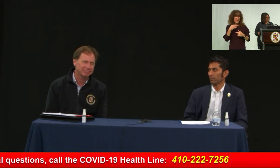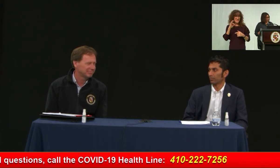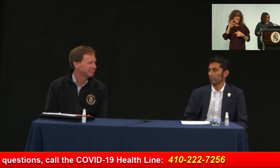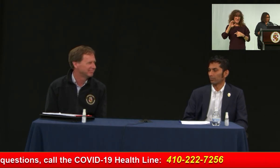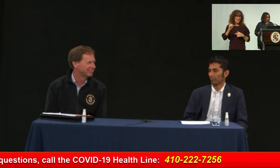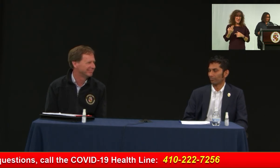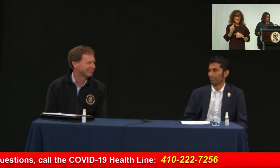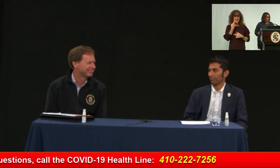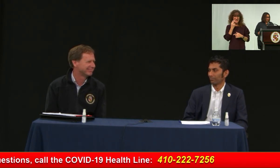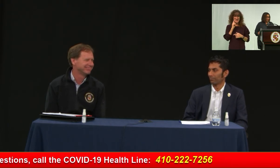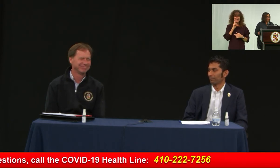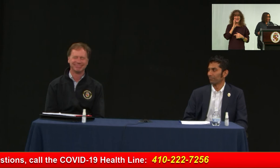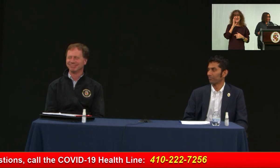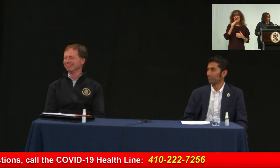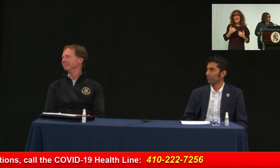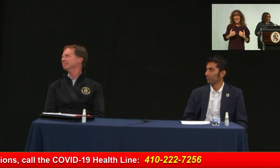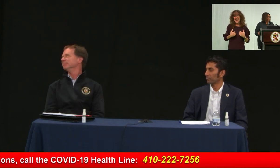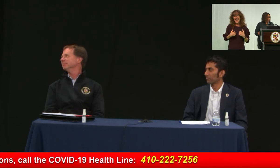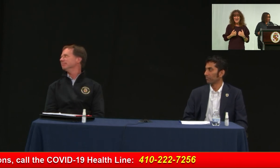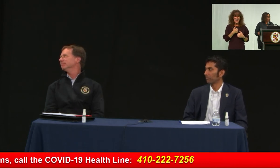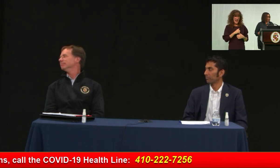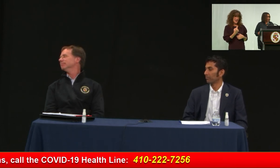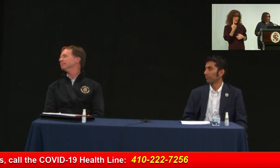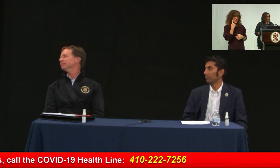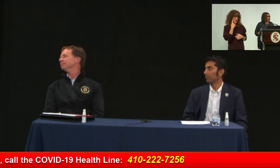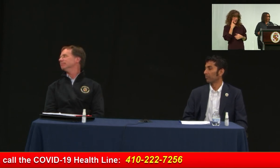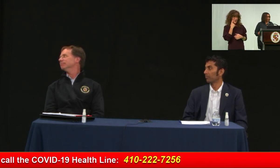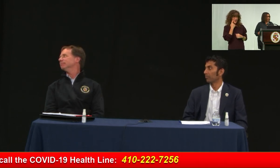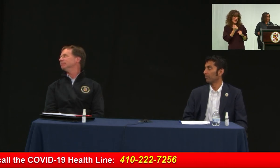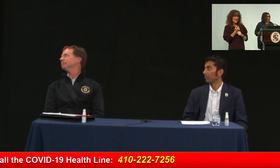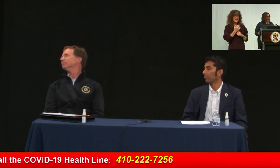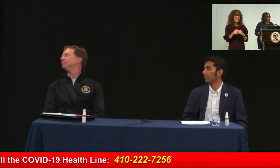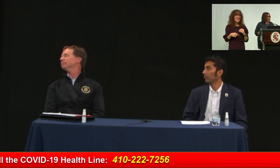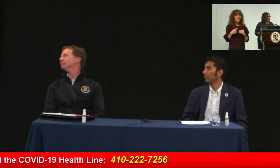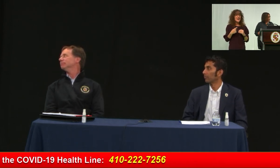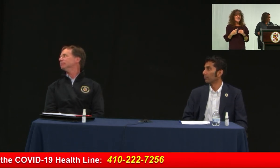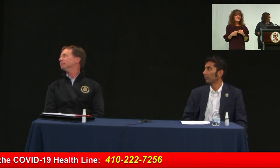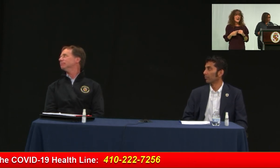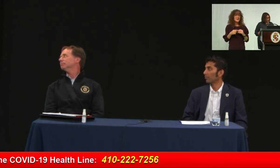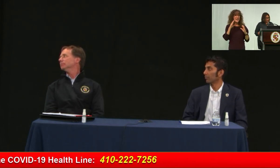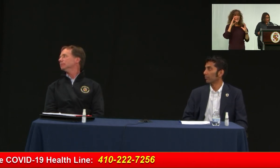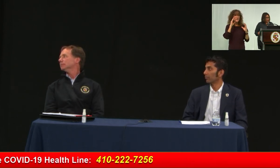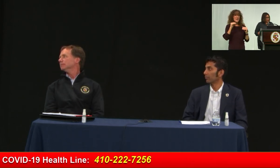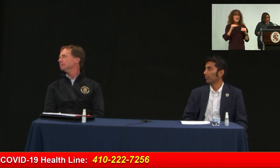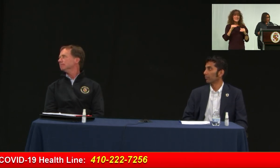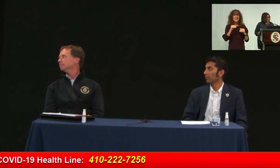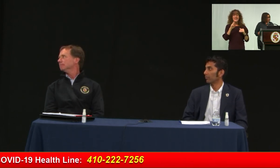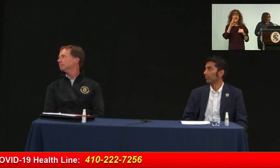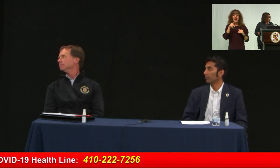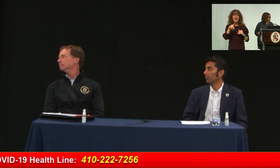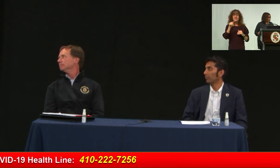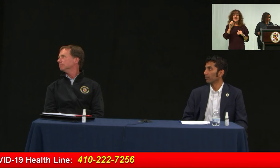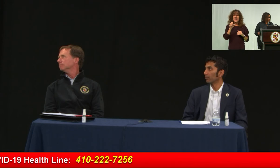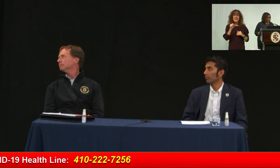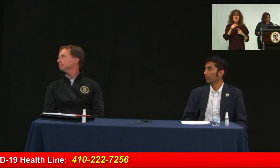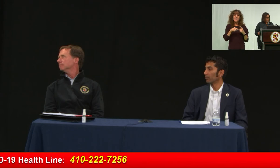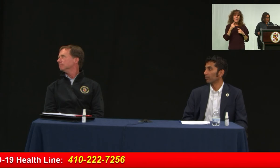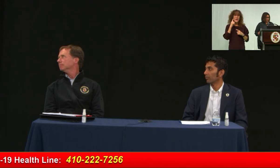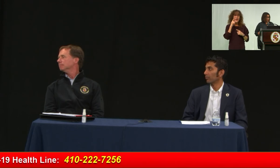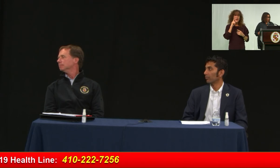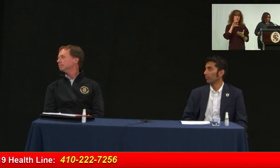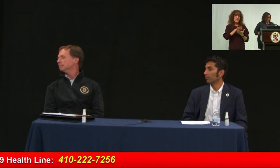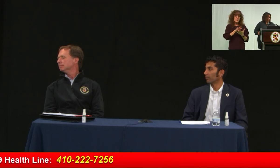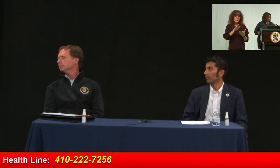vegetables. Has anybody heard anything about expected updates on when we'll hear if